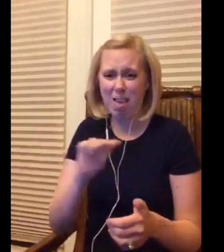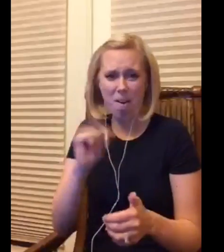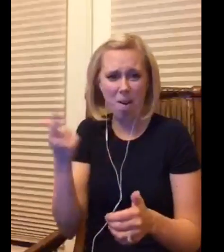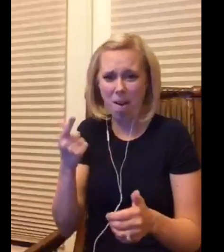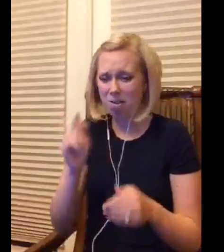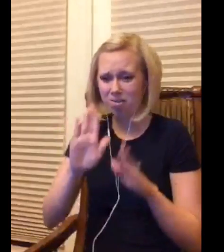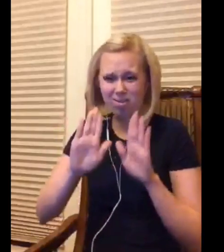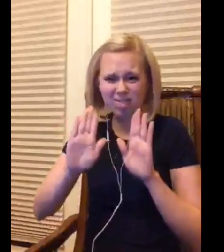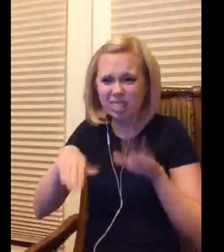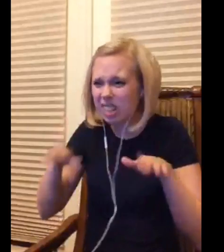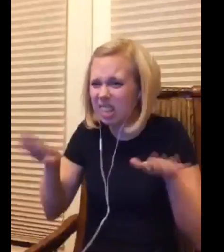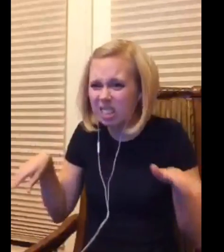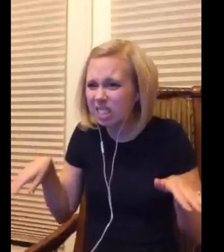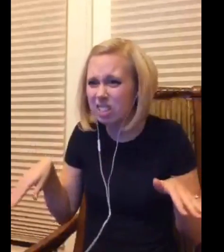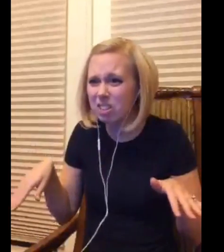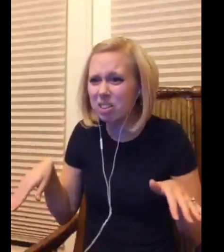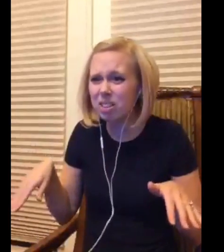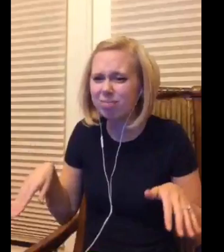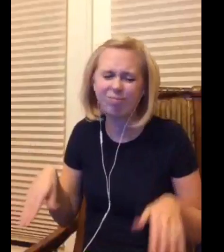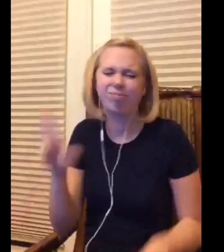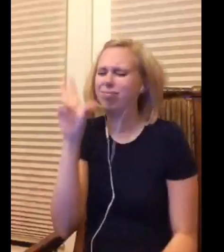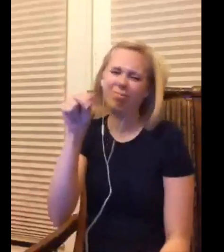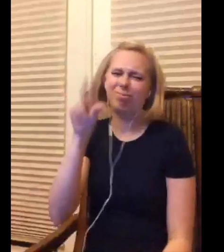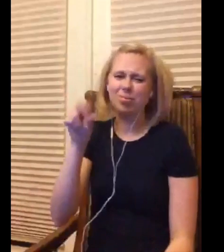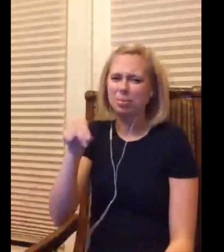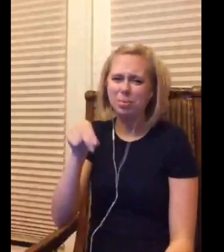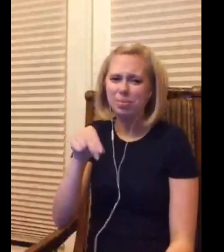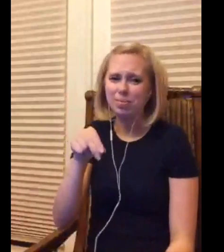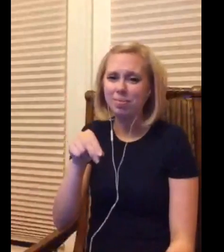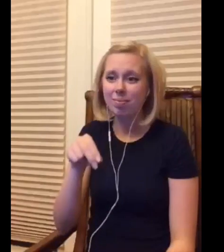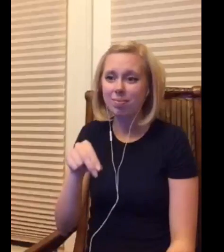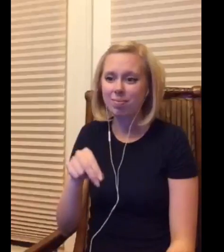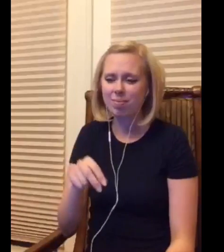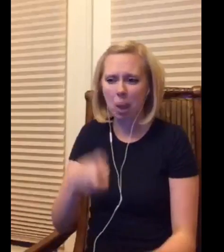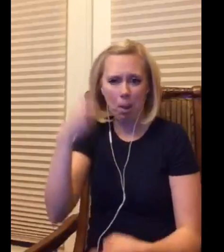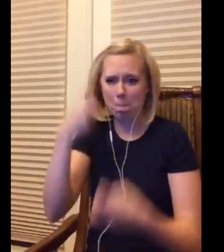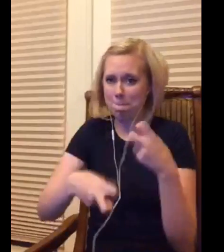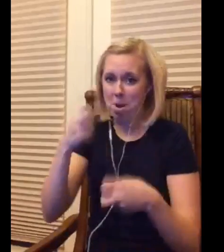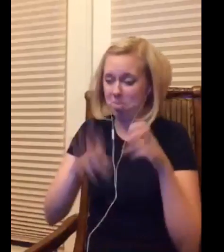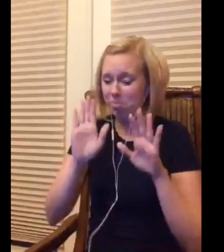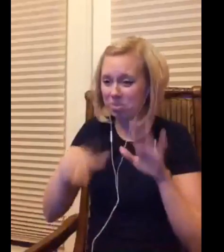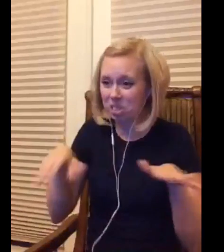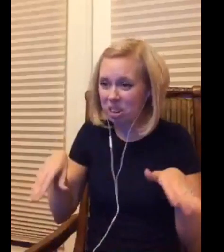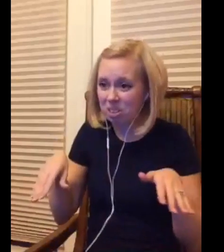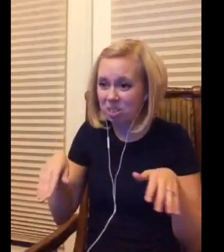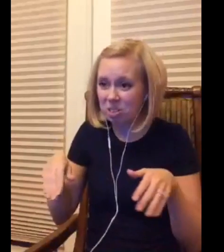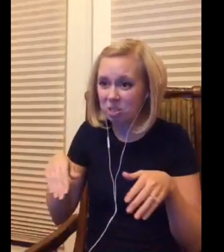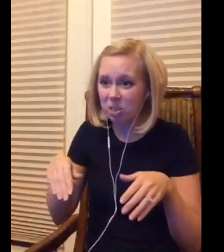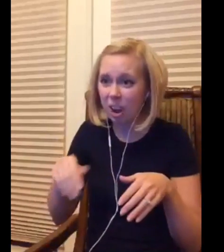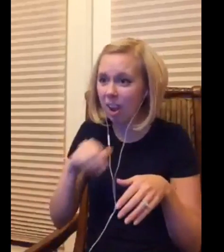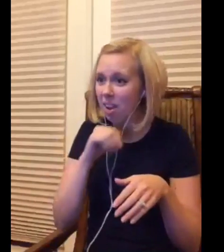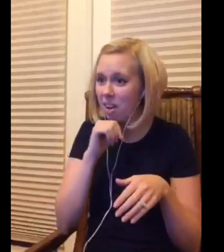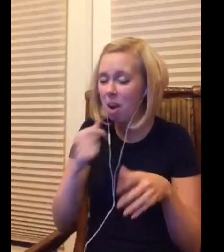not. And you know your toughest kids are never absent.